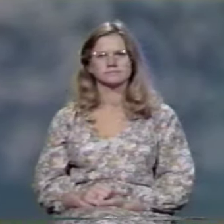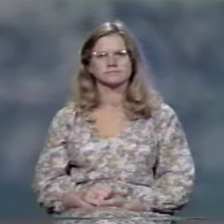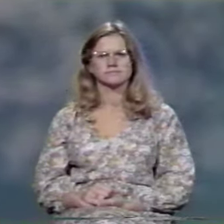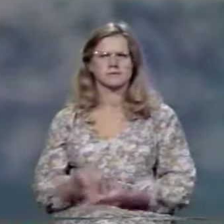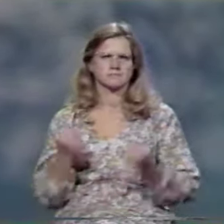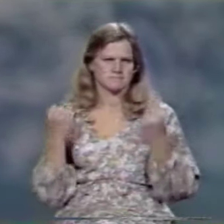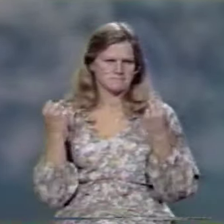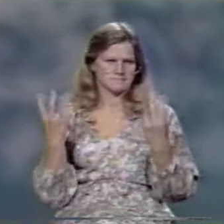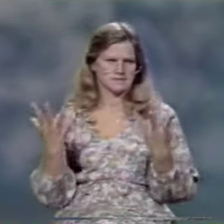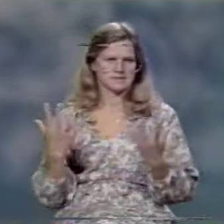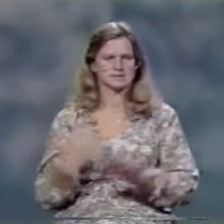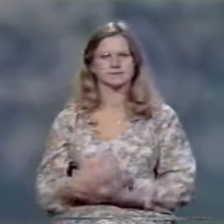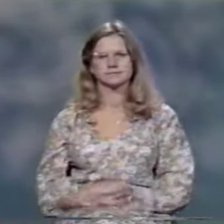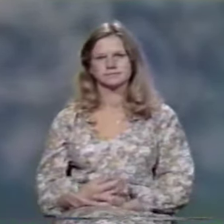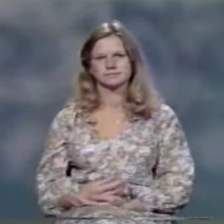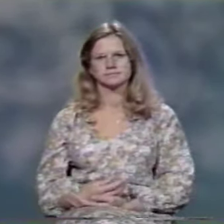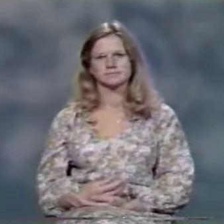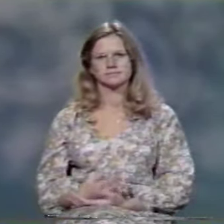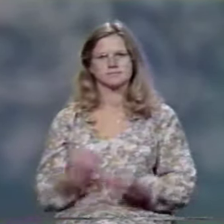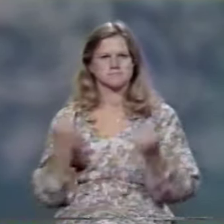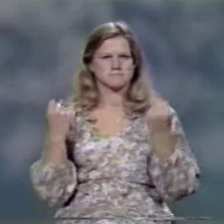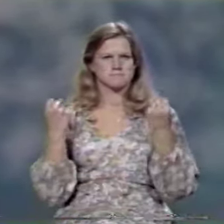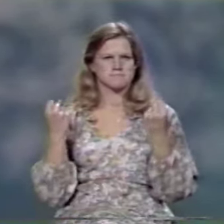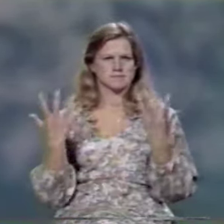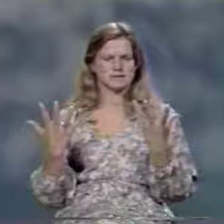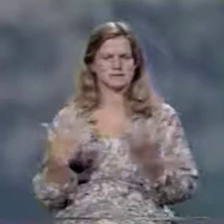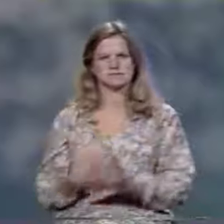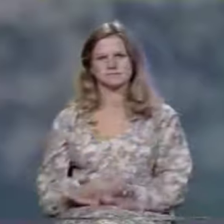Many. Many.